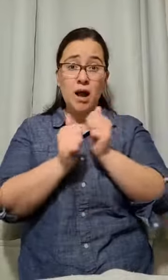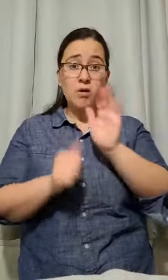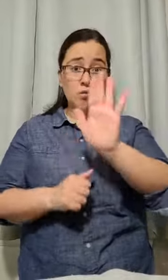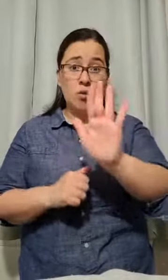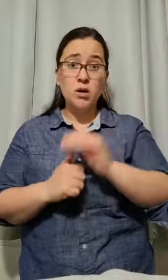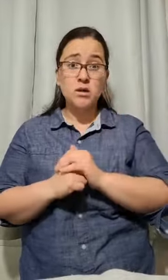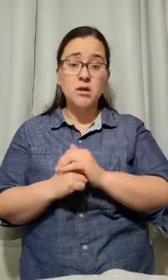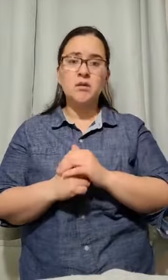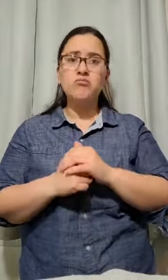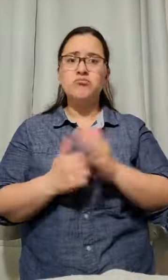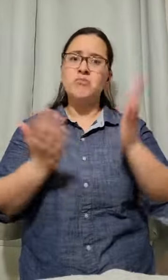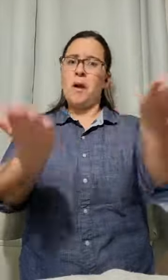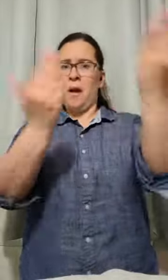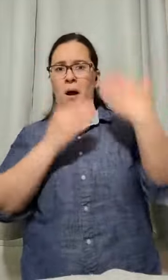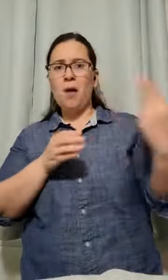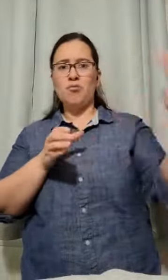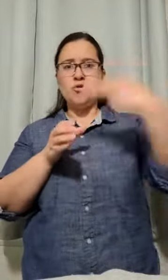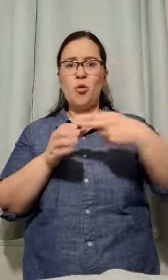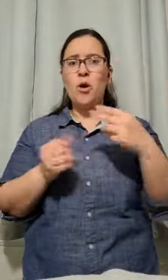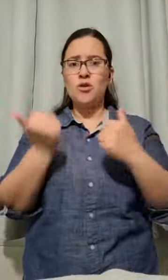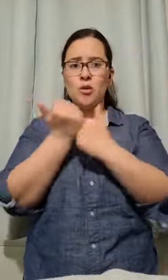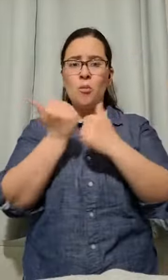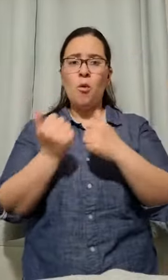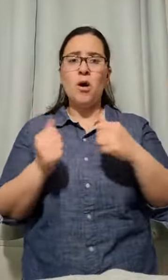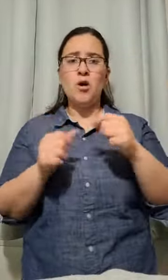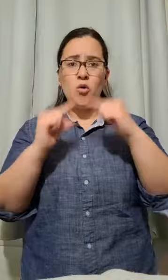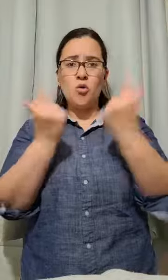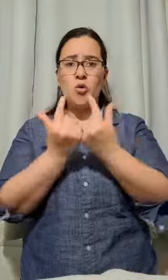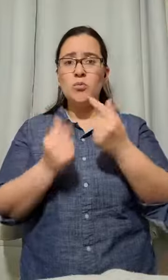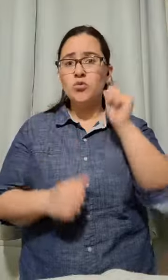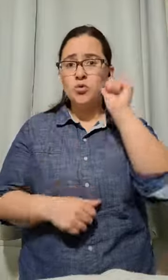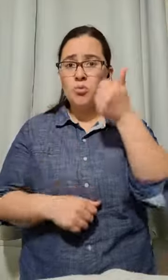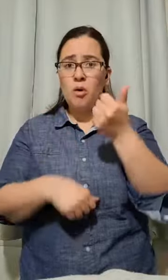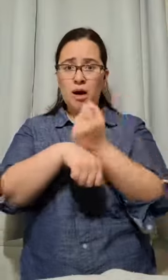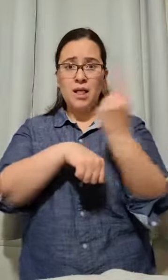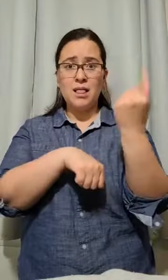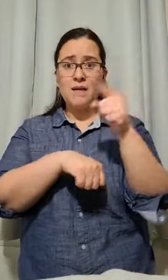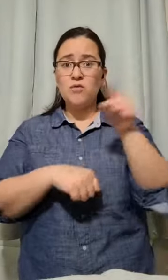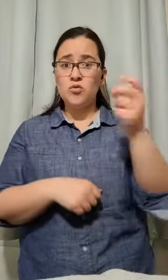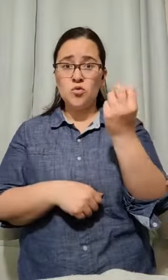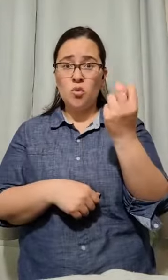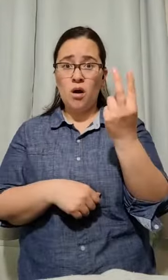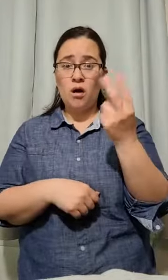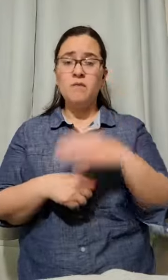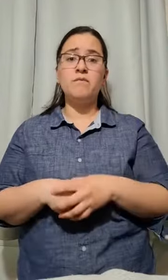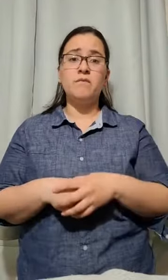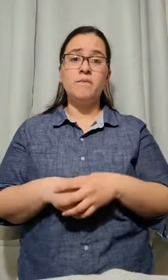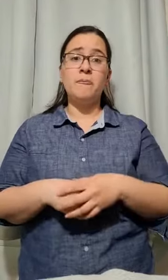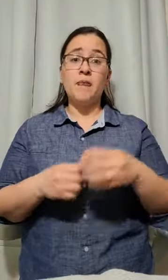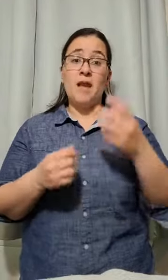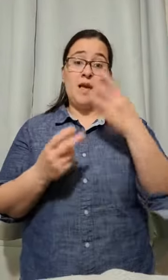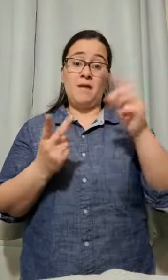the Savonax thing? I didn't know. But obviously, I'd have to get back to Hungerford. As Trevor raced home, the true